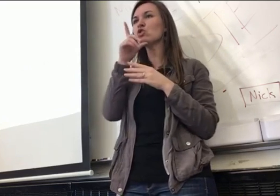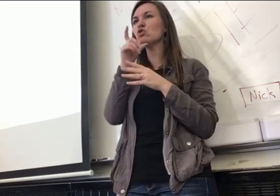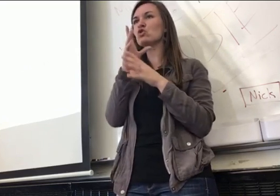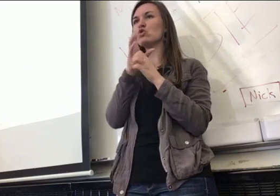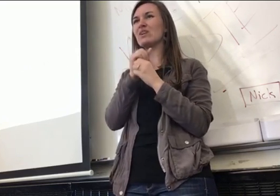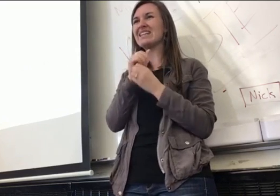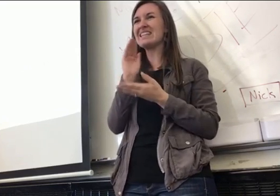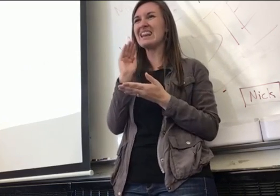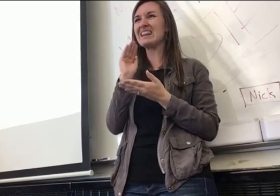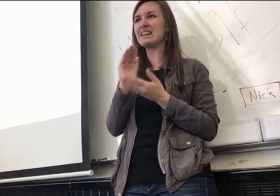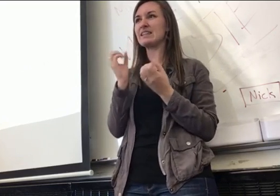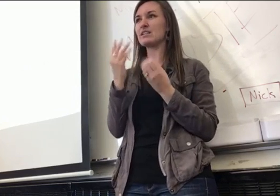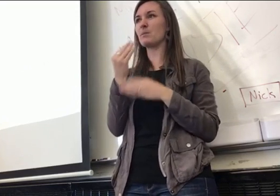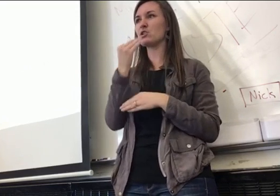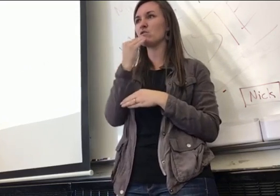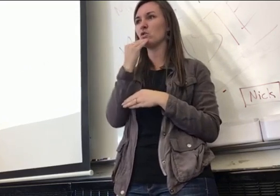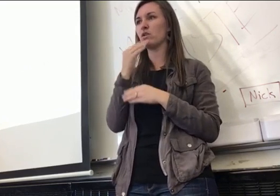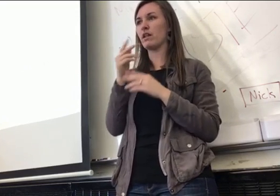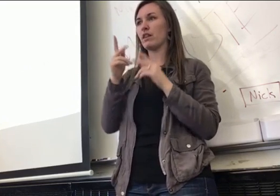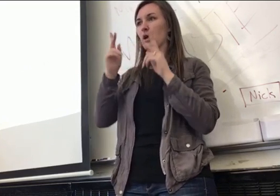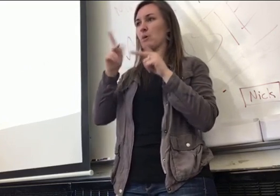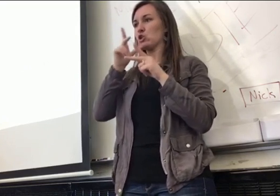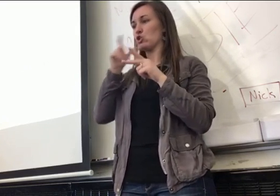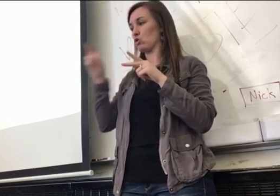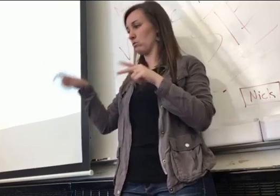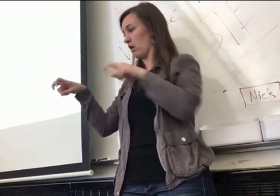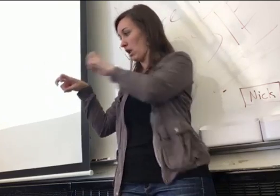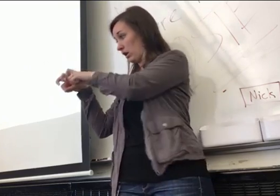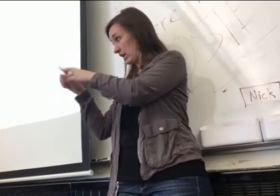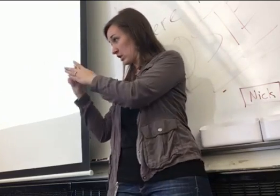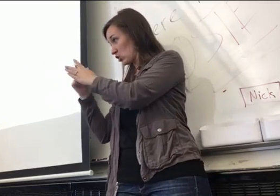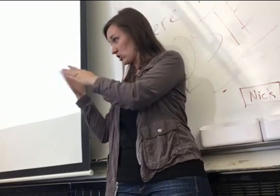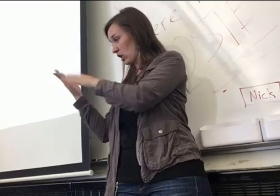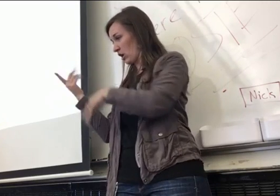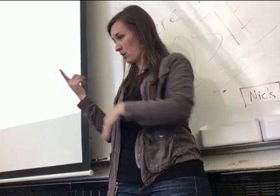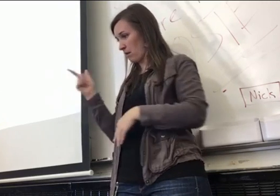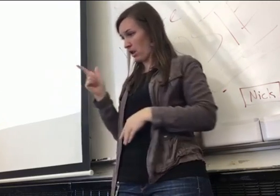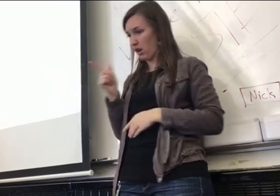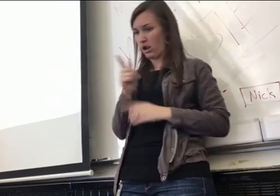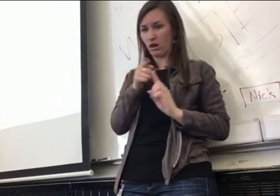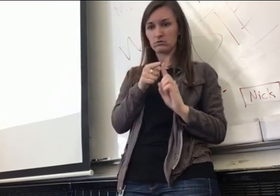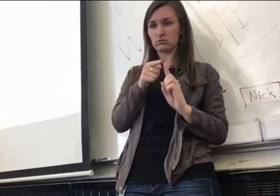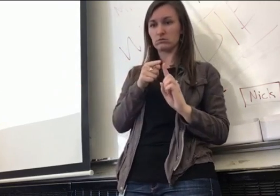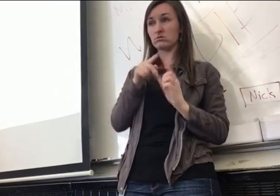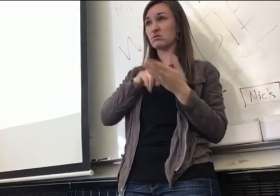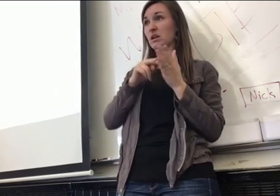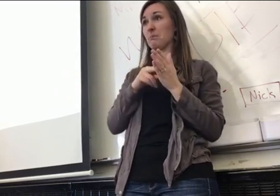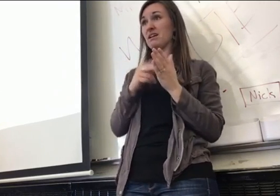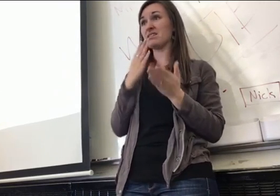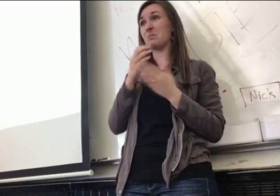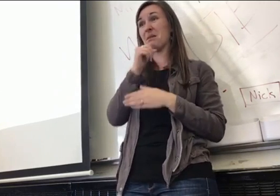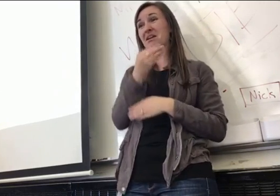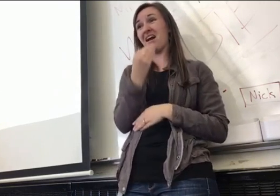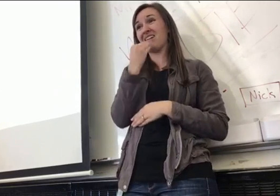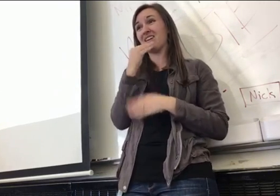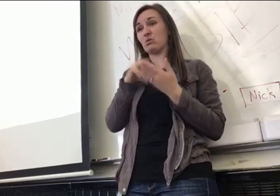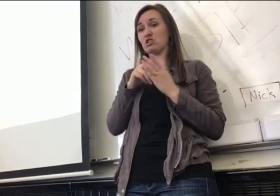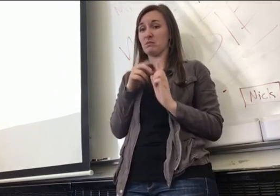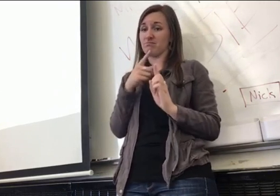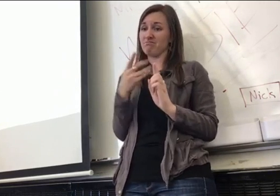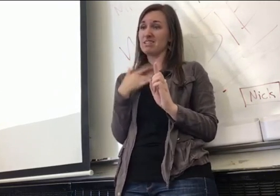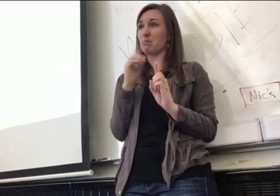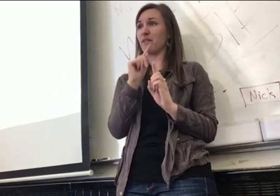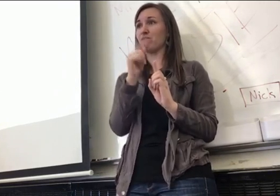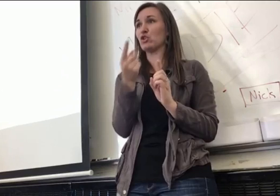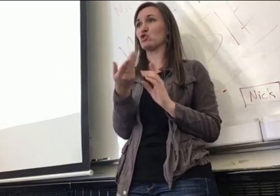of food? Person at the end. Sometimes they wouldn't even be able to eat to the point where they're the first ones who die. Okay? So that's your first